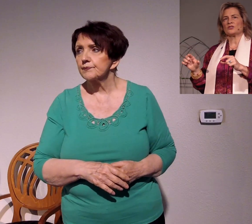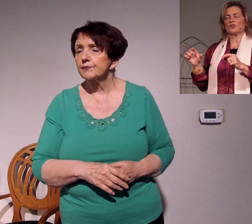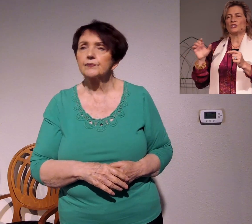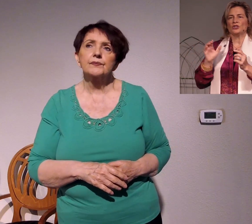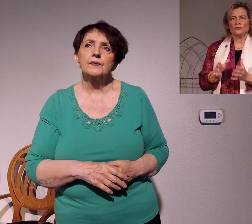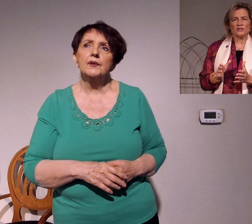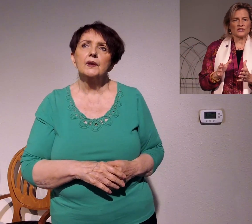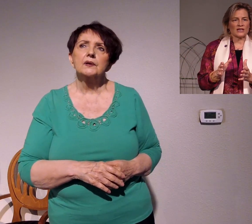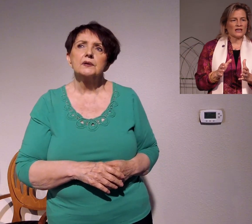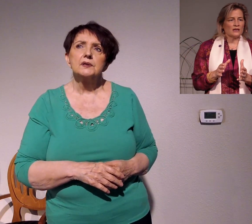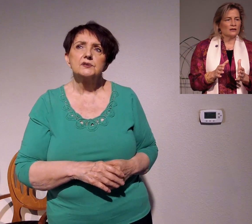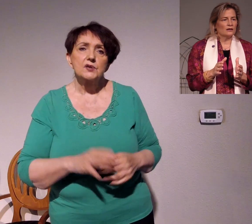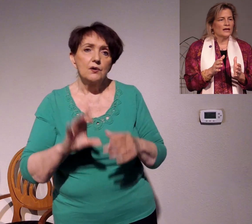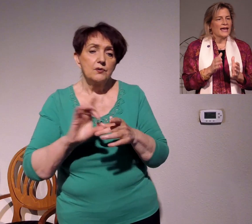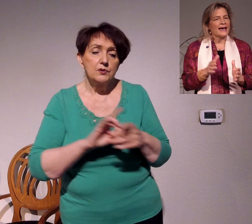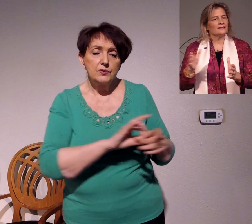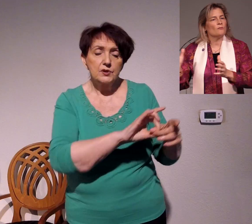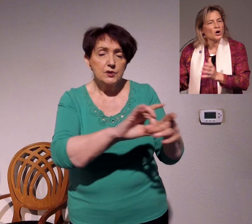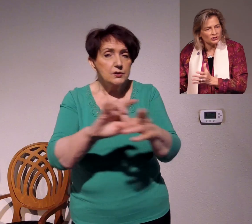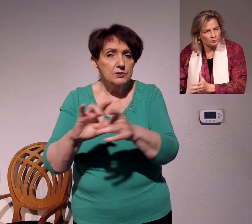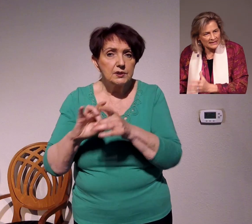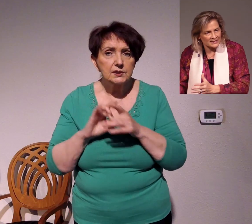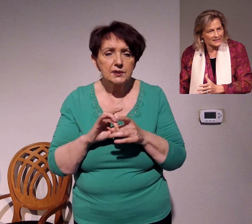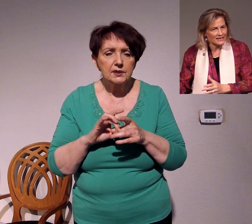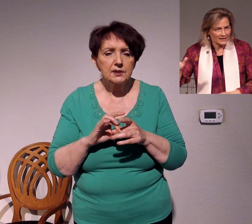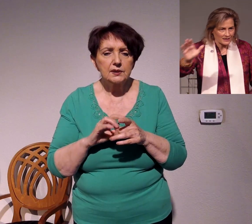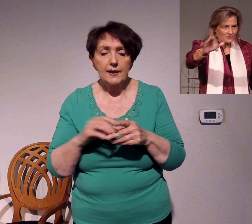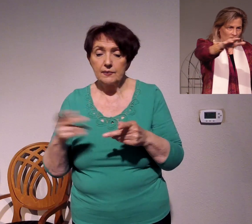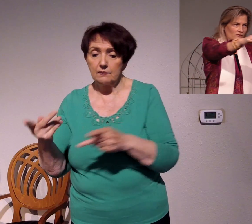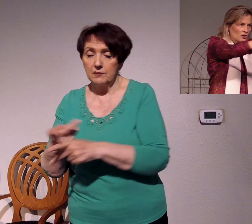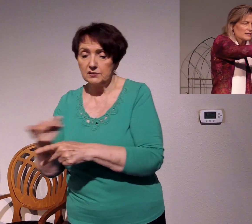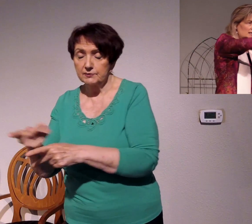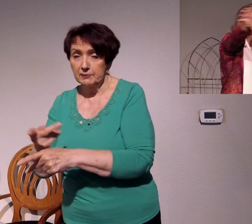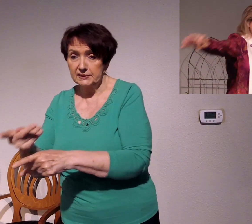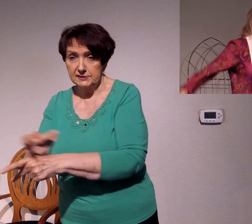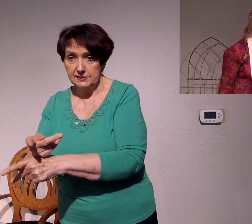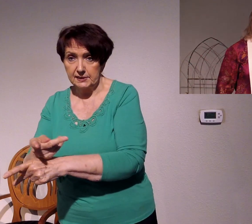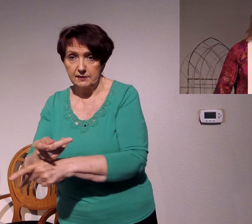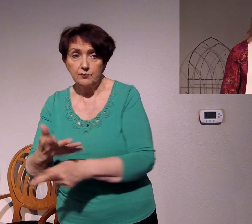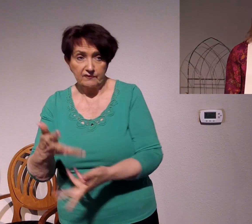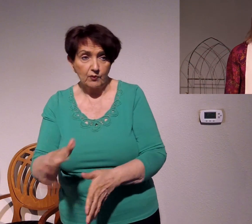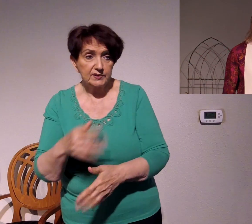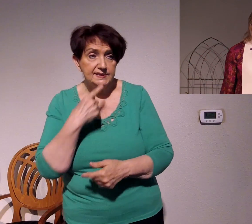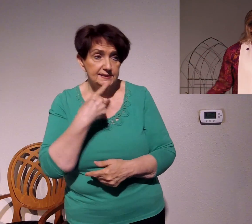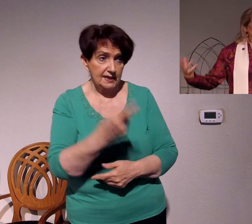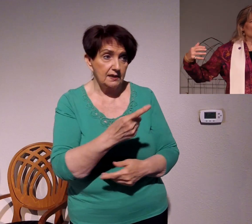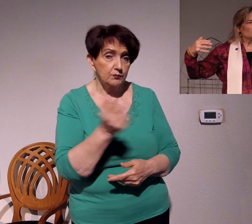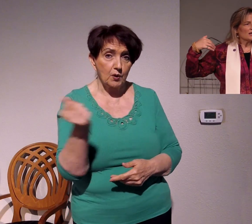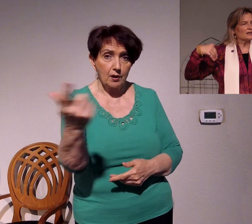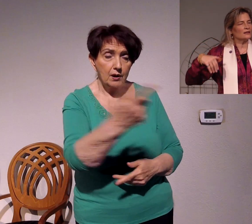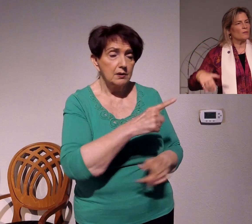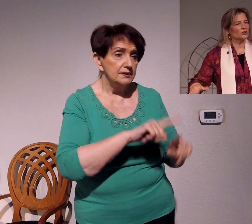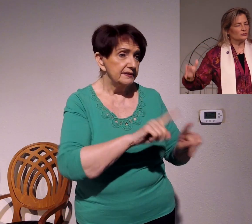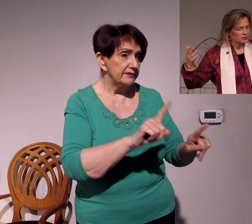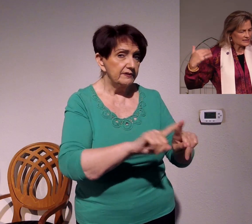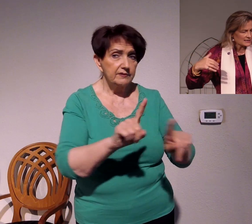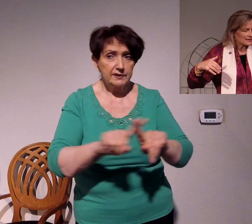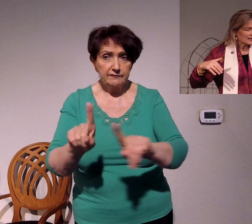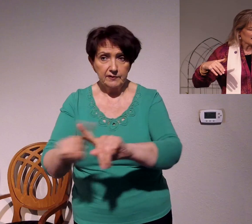So this unity and the multiplicity, because we've already said we're different. The unity and